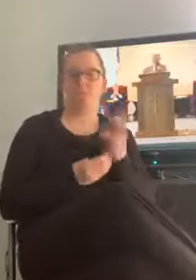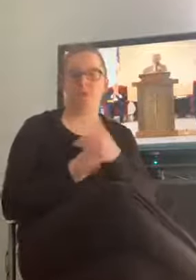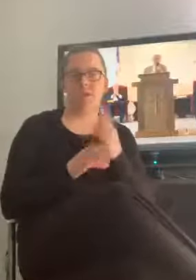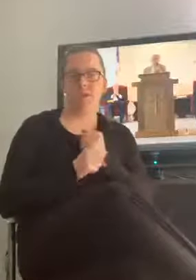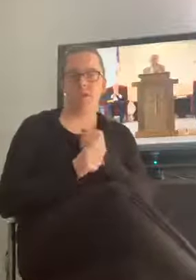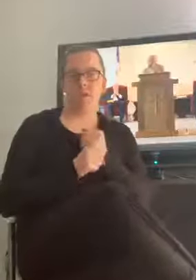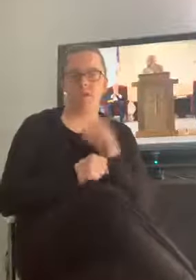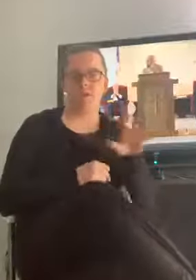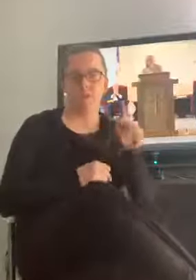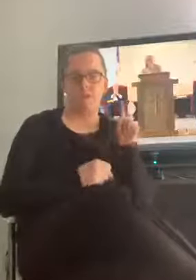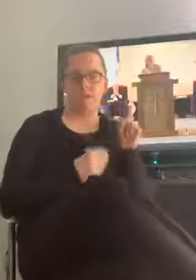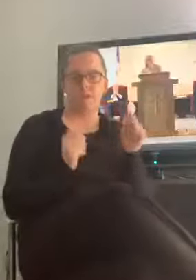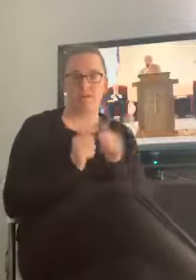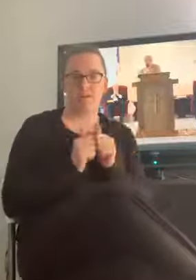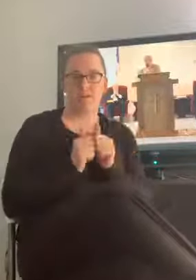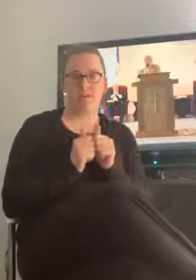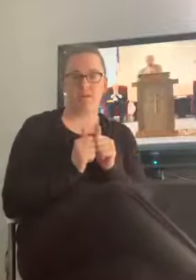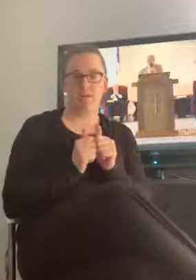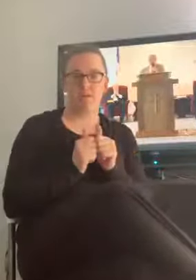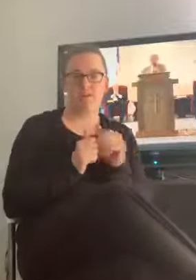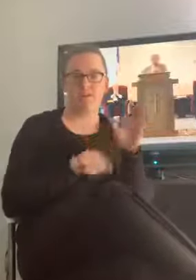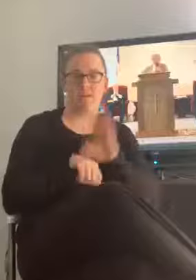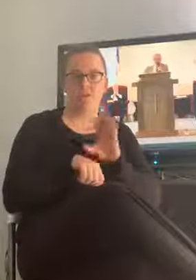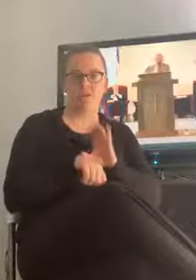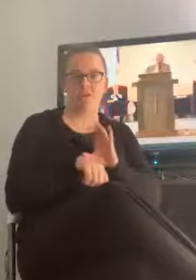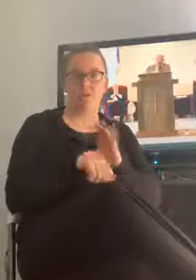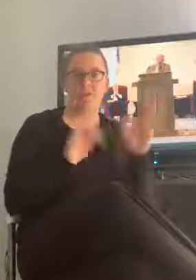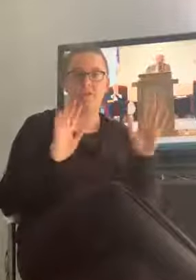the best for you should be done.